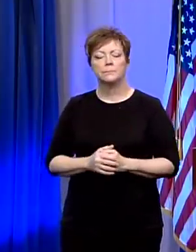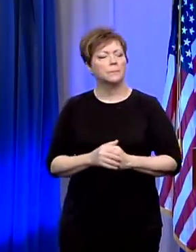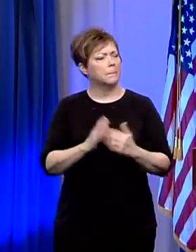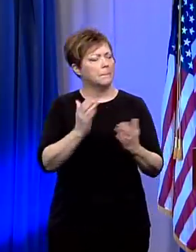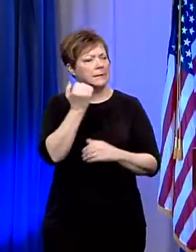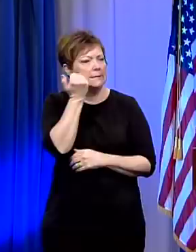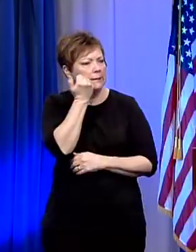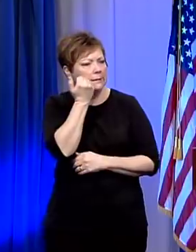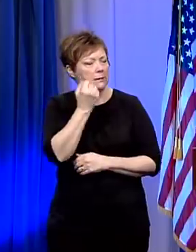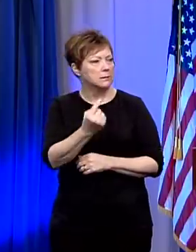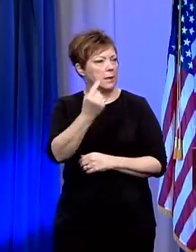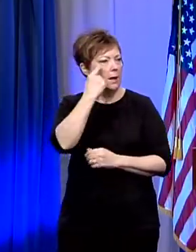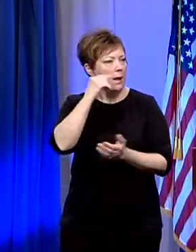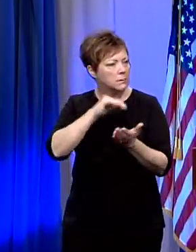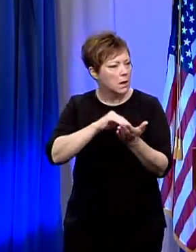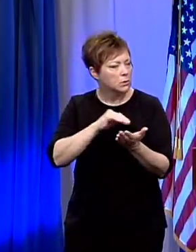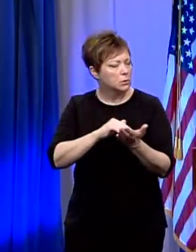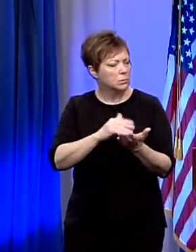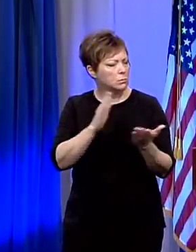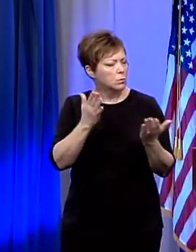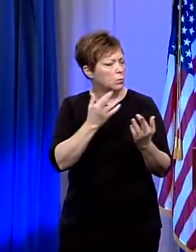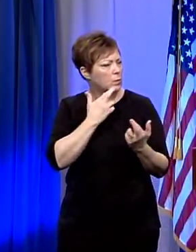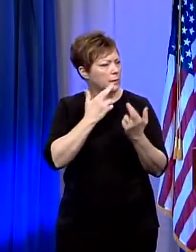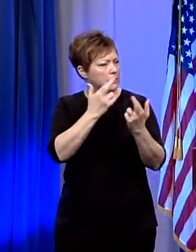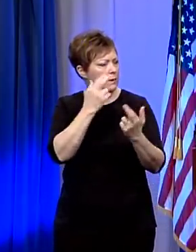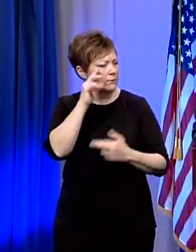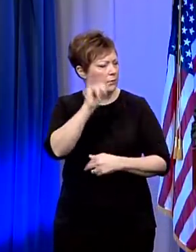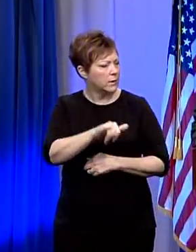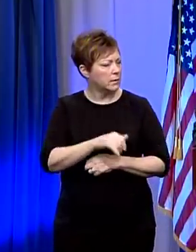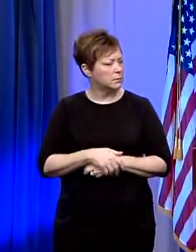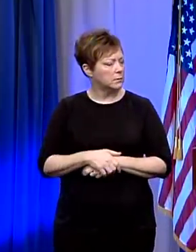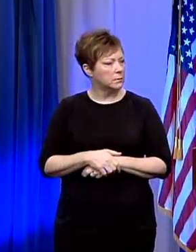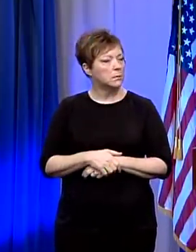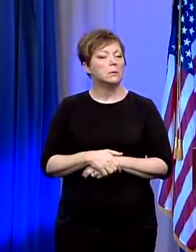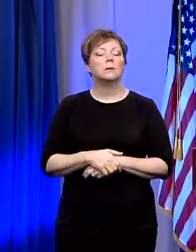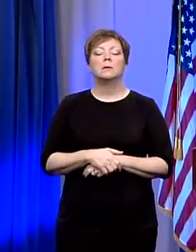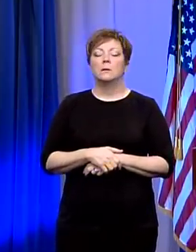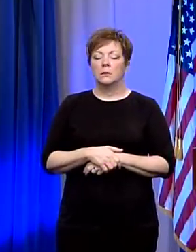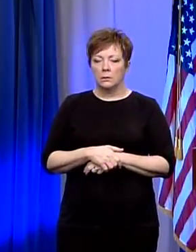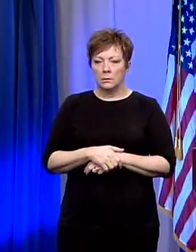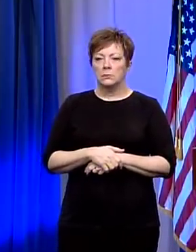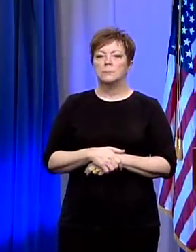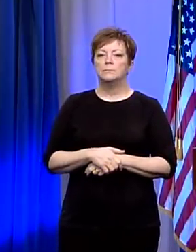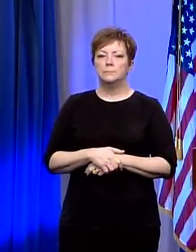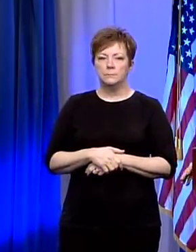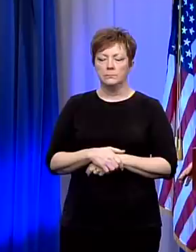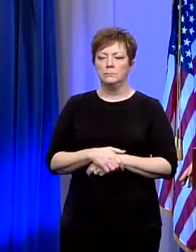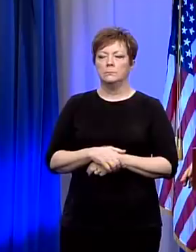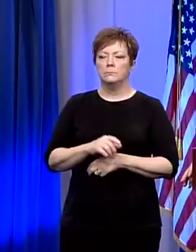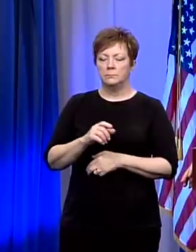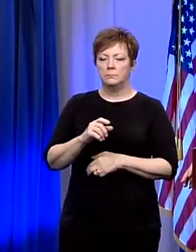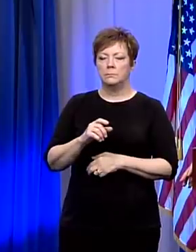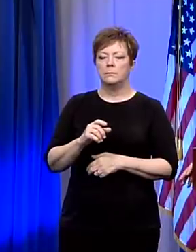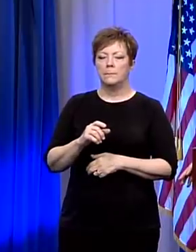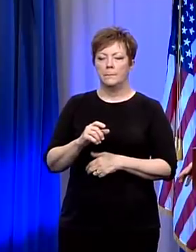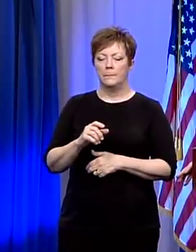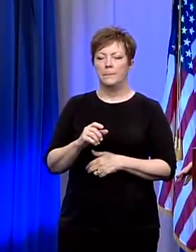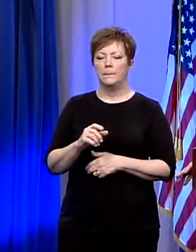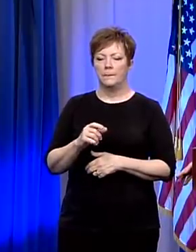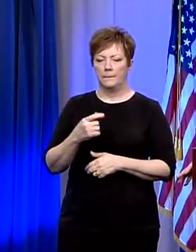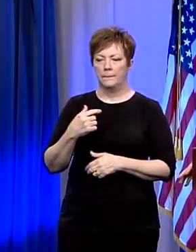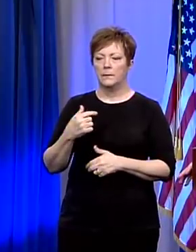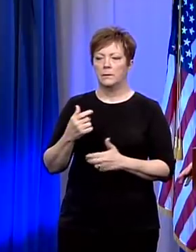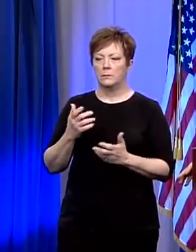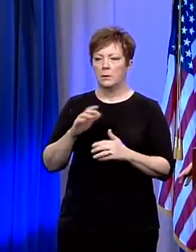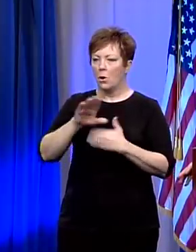dentists, eye doctors? What's your recommendation for that? Yeah, we have actually gotten all the